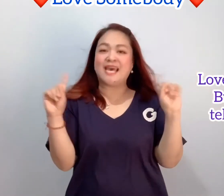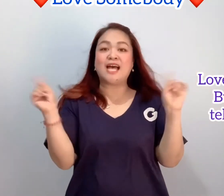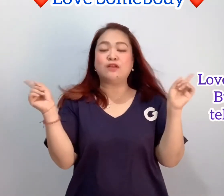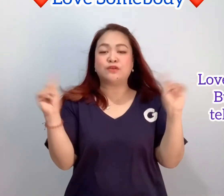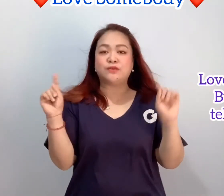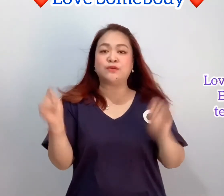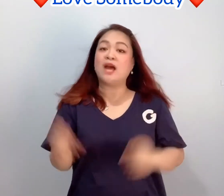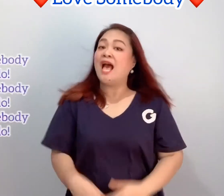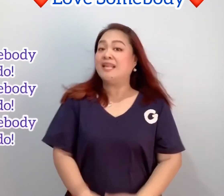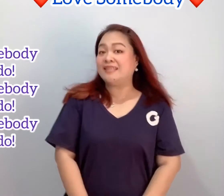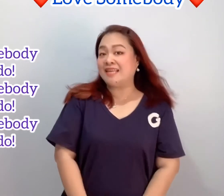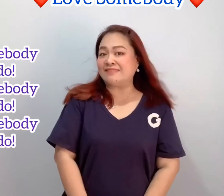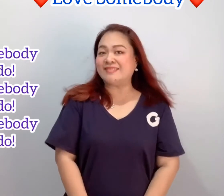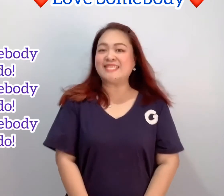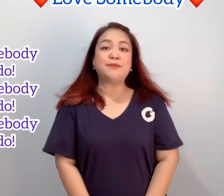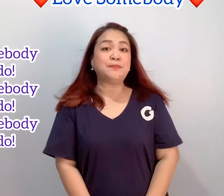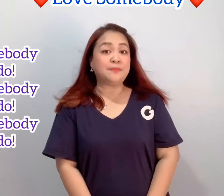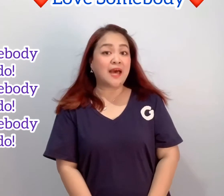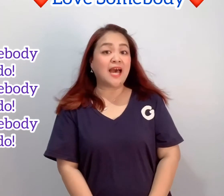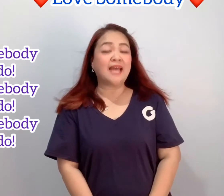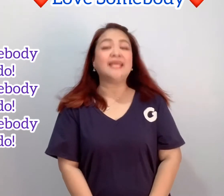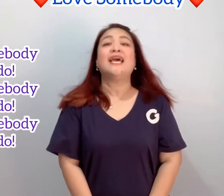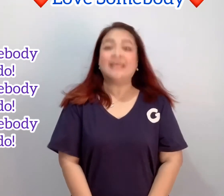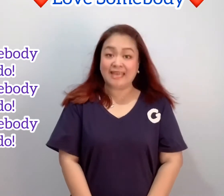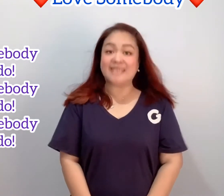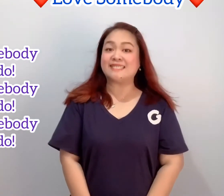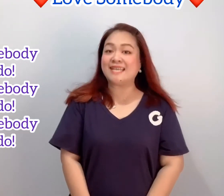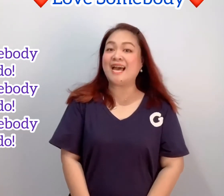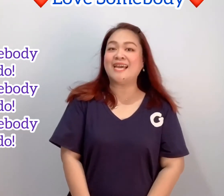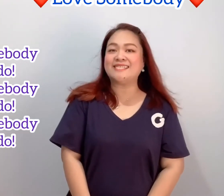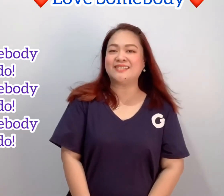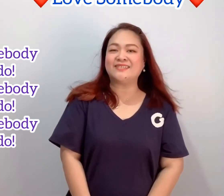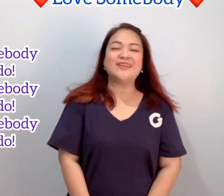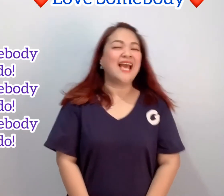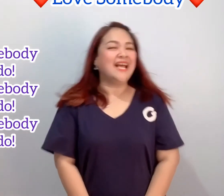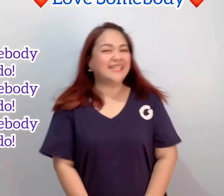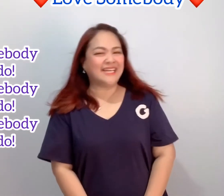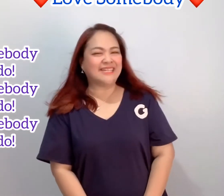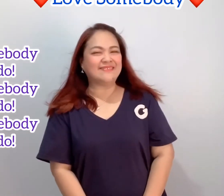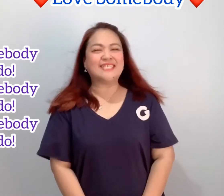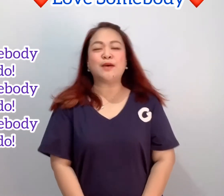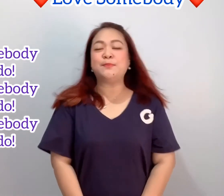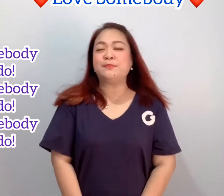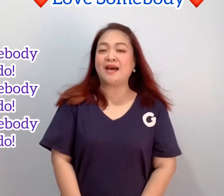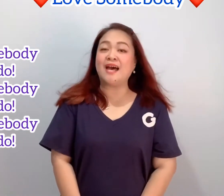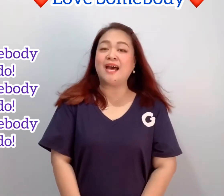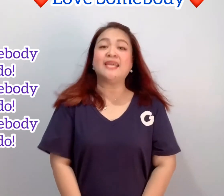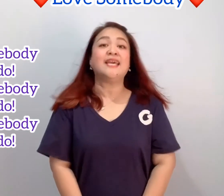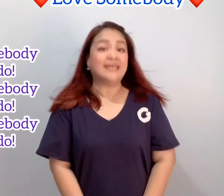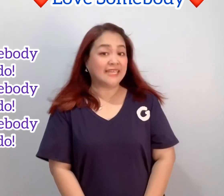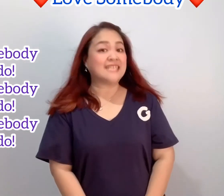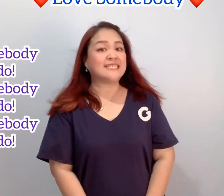who. Love somebody, yes I do. Love somebody, yes I